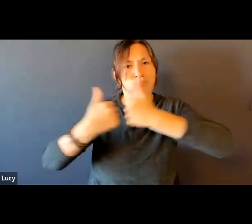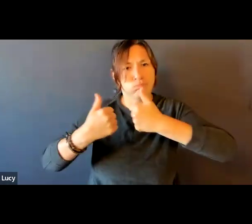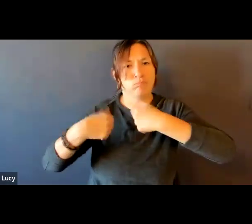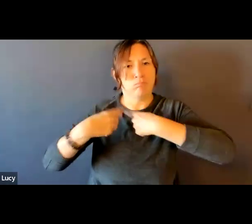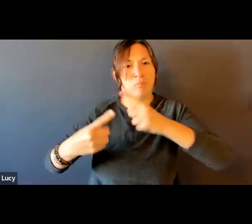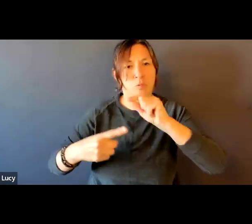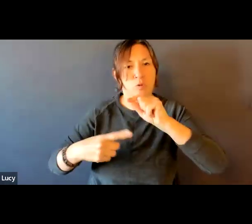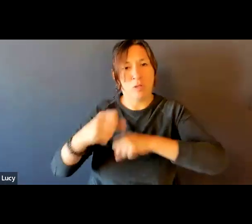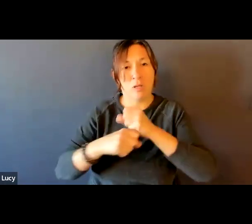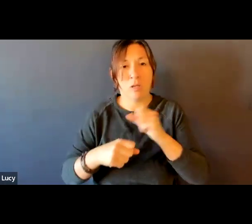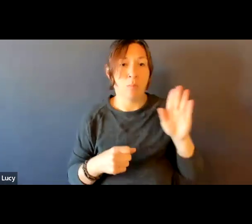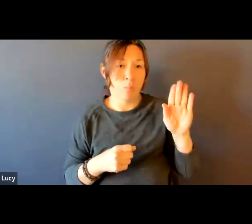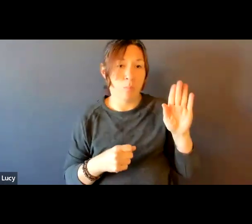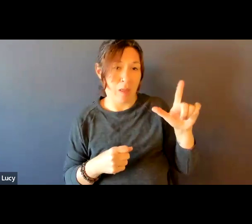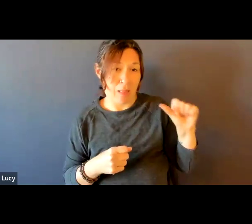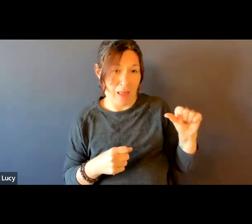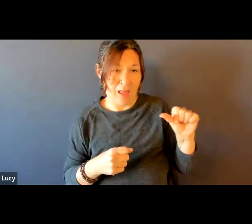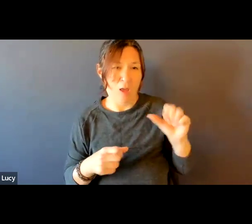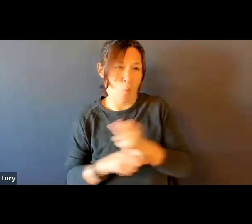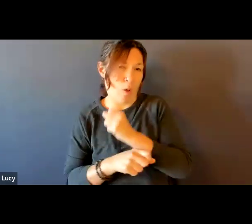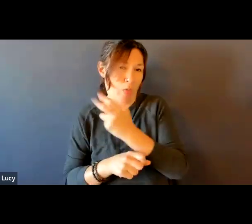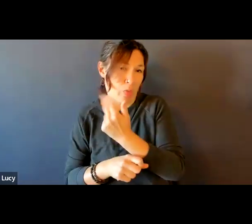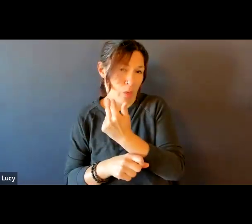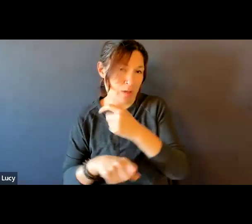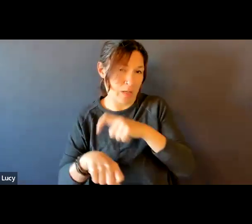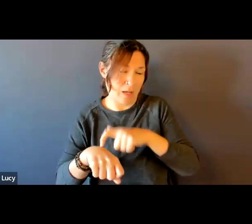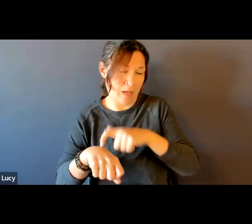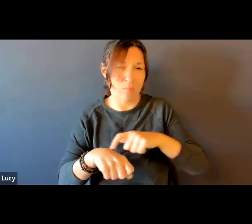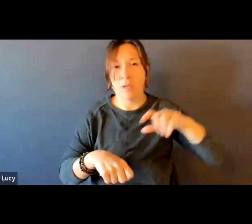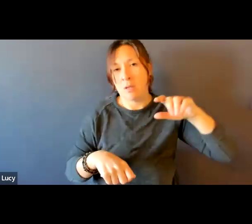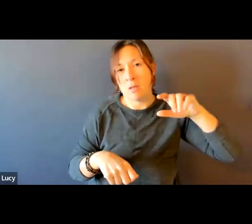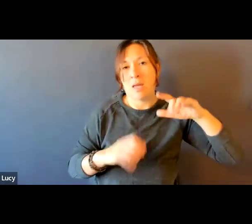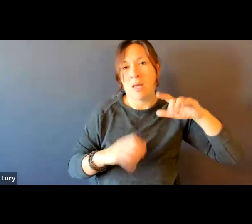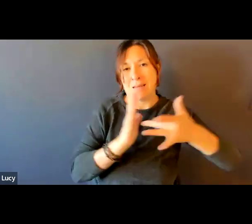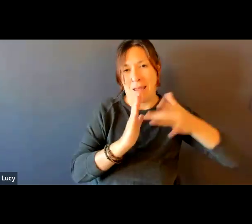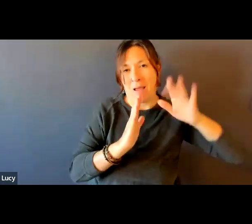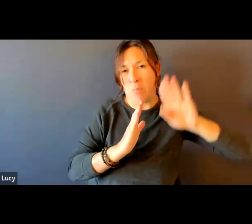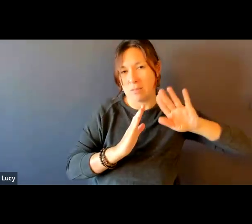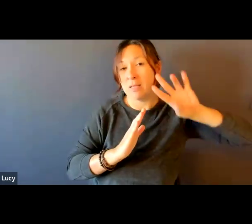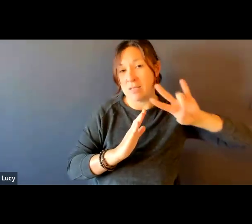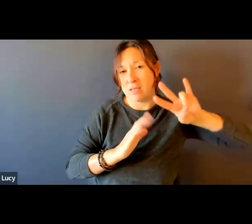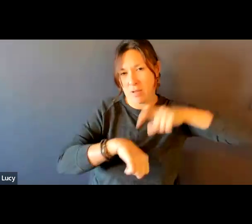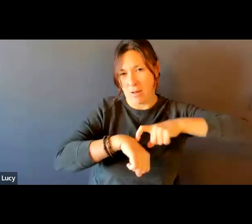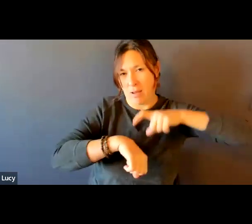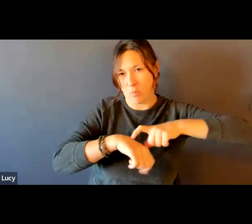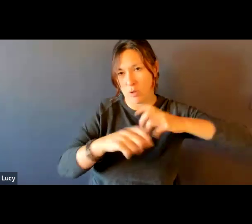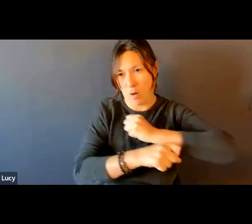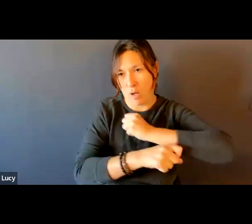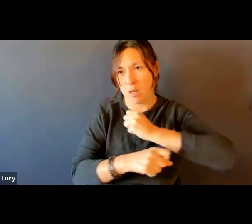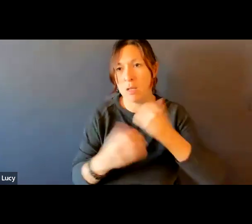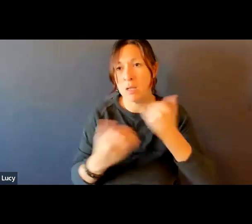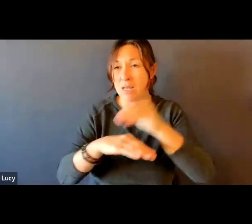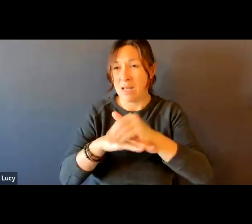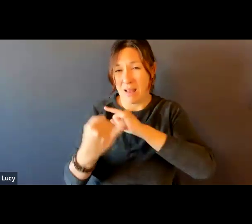won 13 games and Tech Boston has won 7 times. Okay. Tonight, I'm going to close